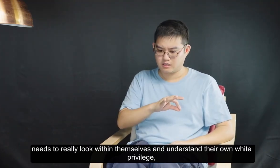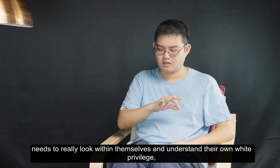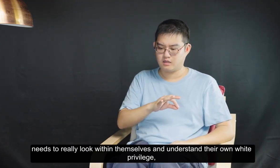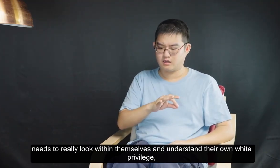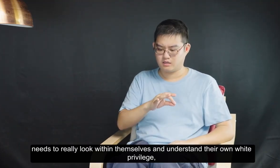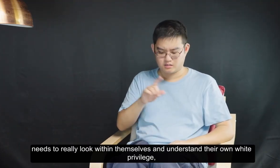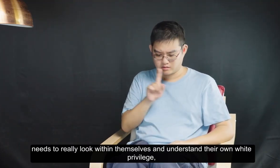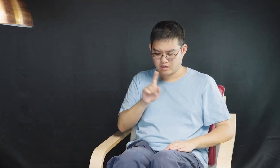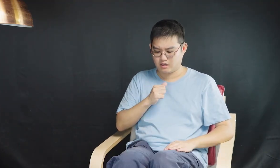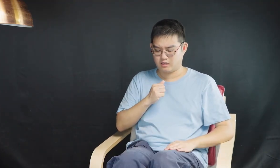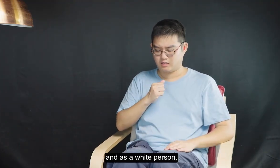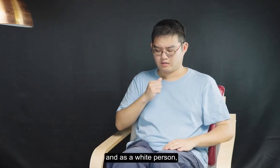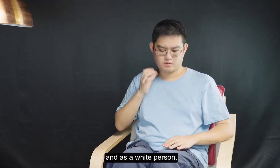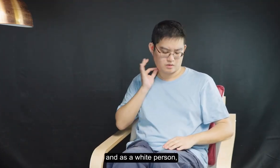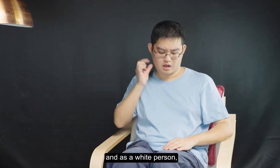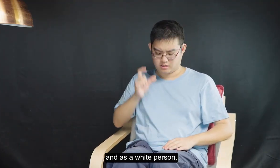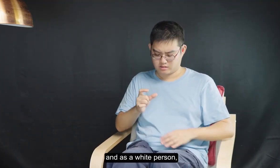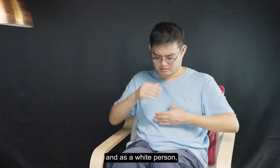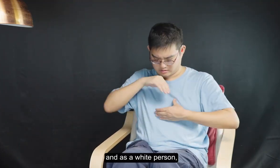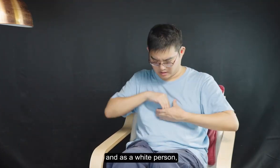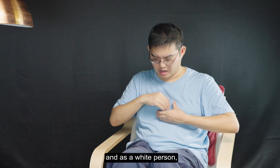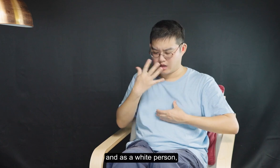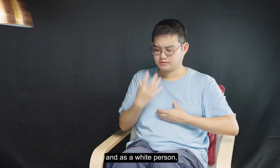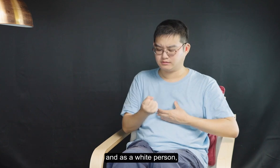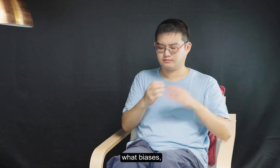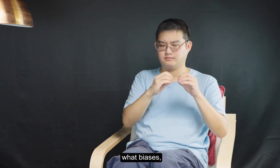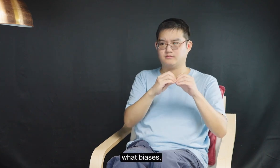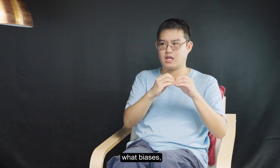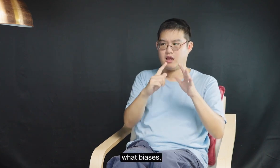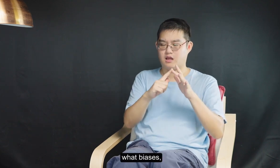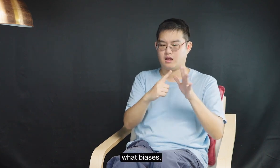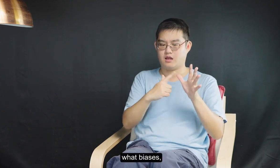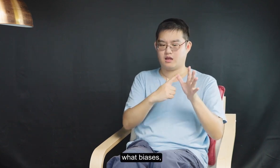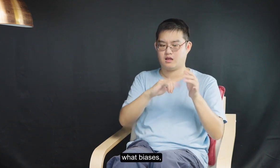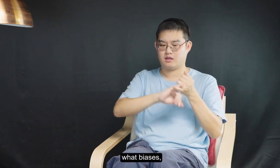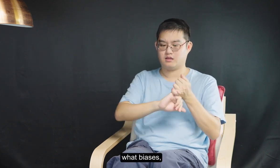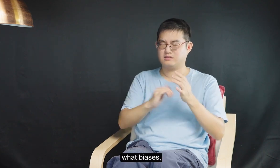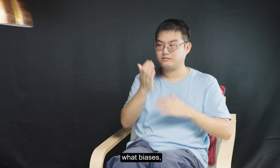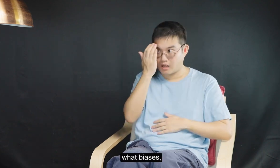white privilege. And as a white person, what biases,